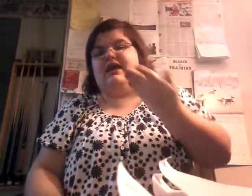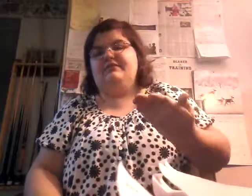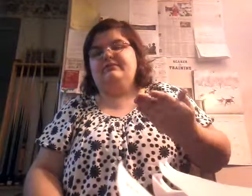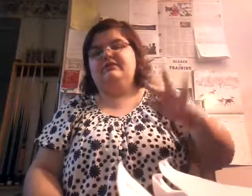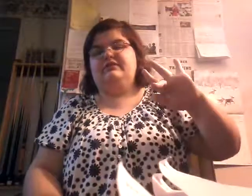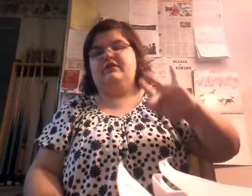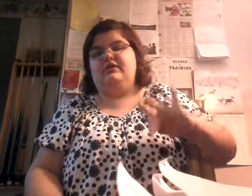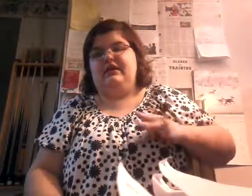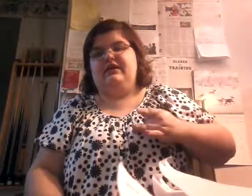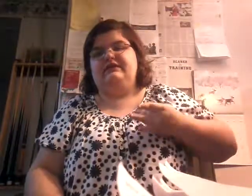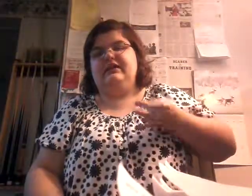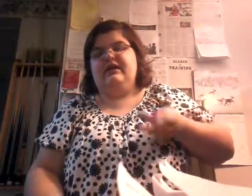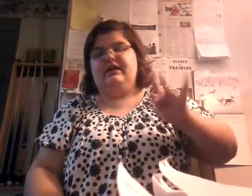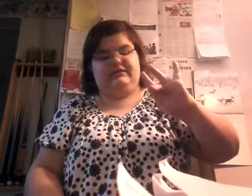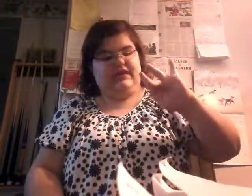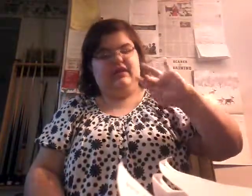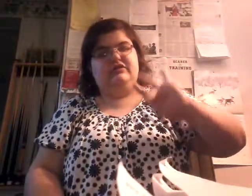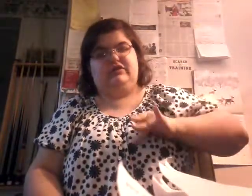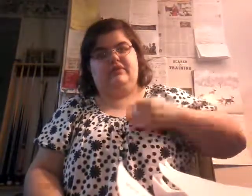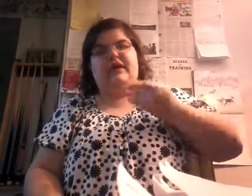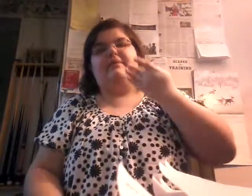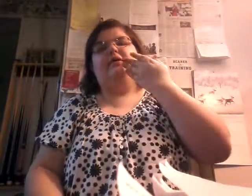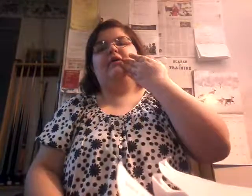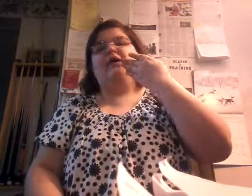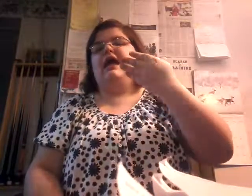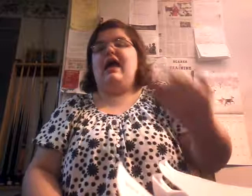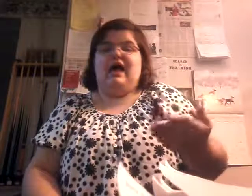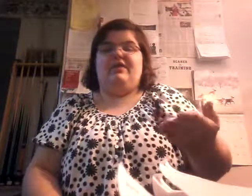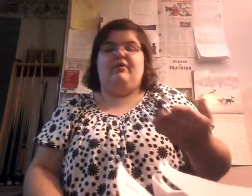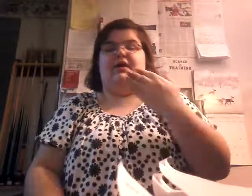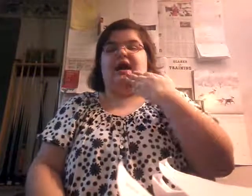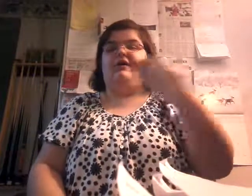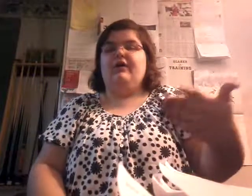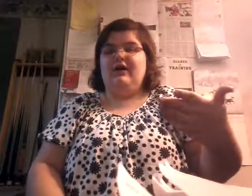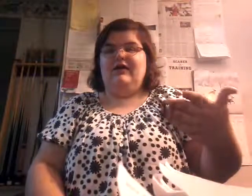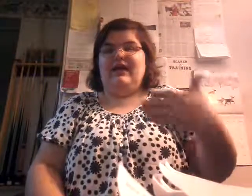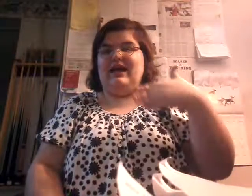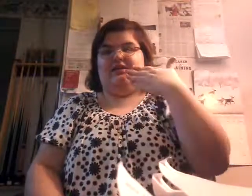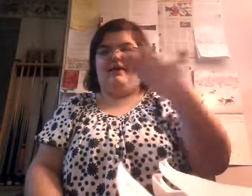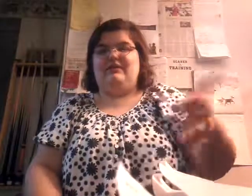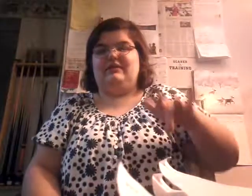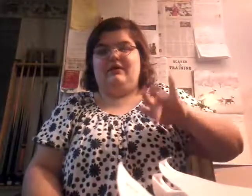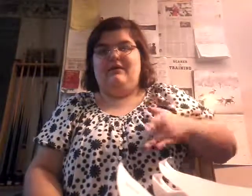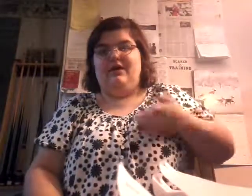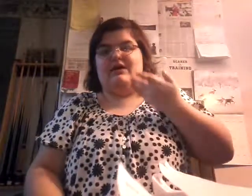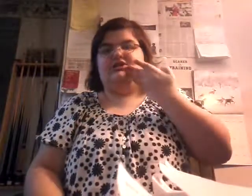ashamed. So you go like this. Like I said, scoop it up and pour it out, out of your mouth. So